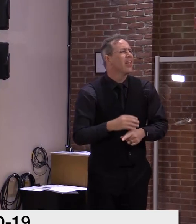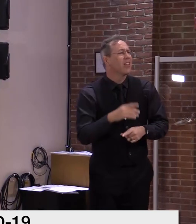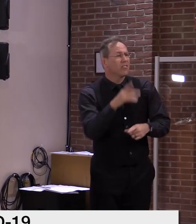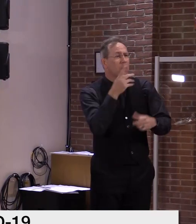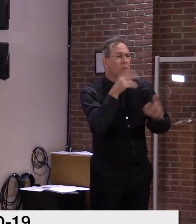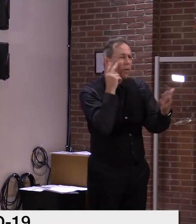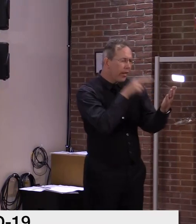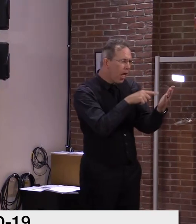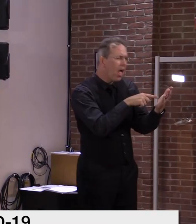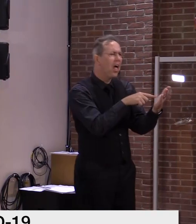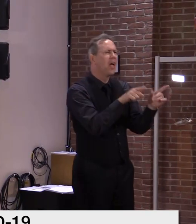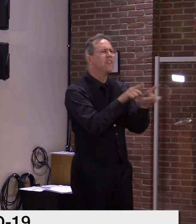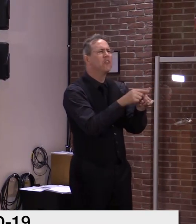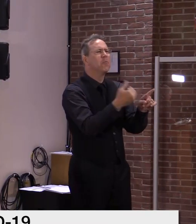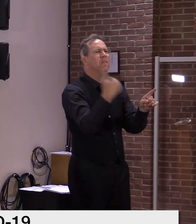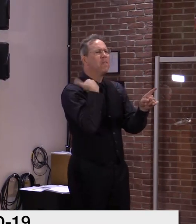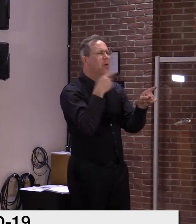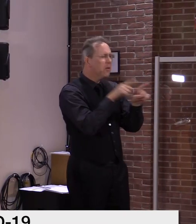program.